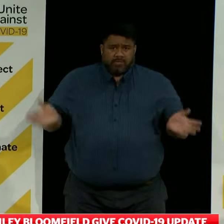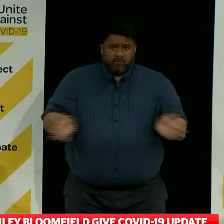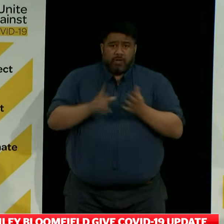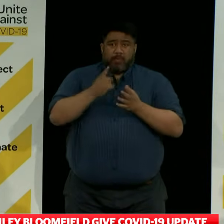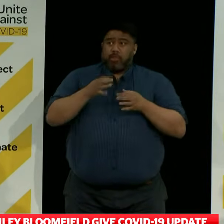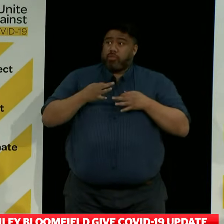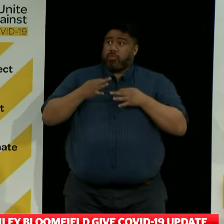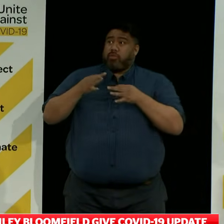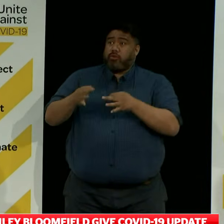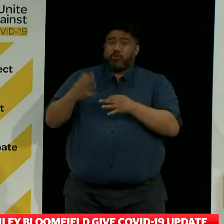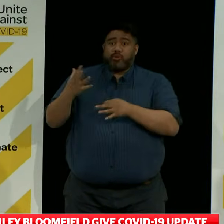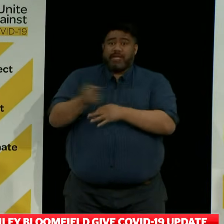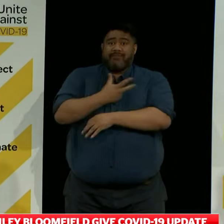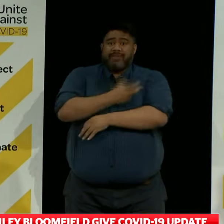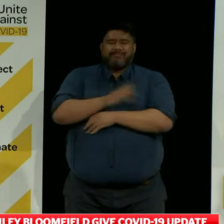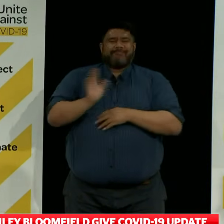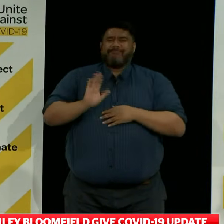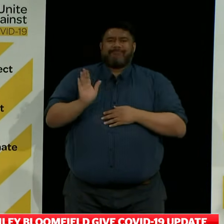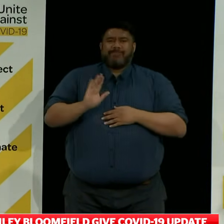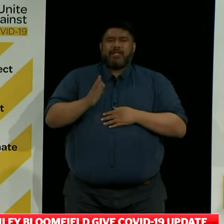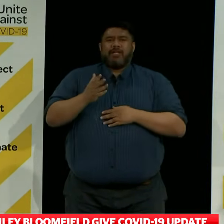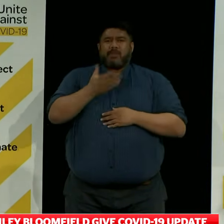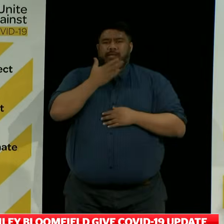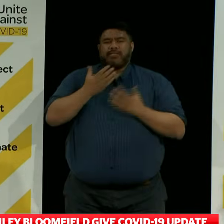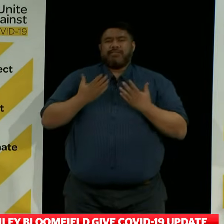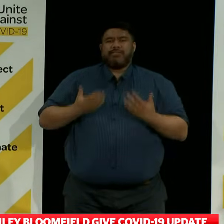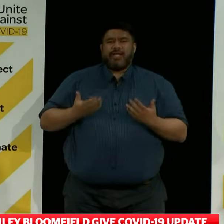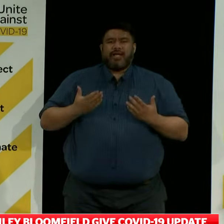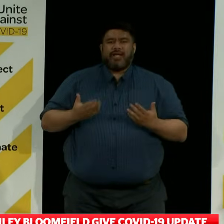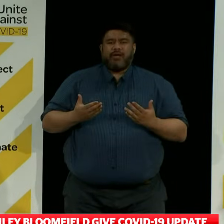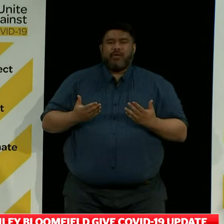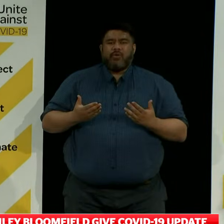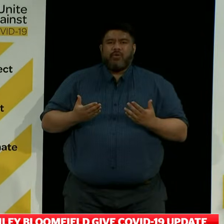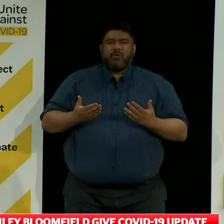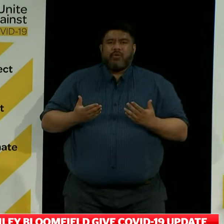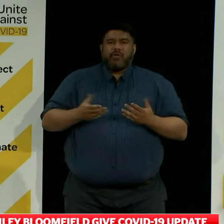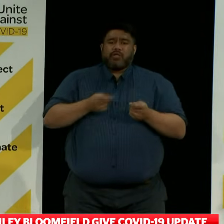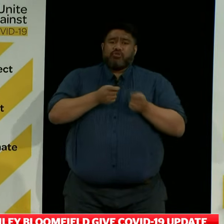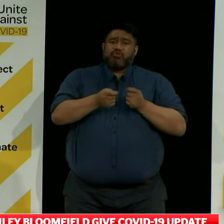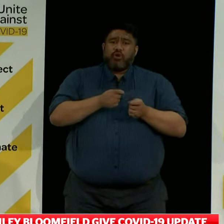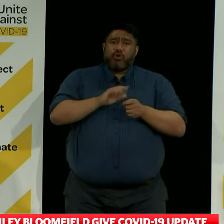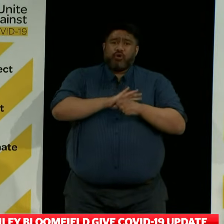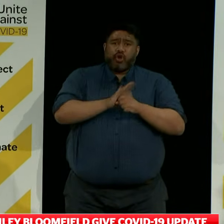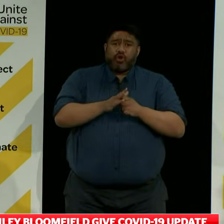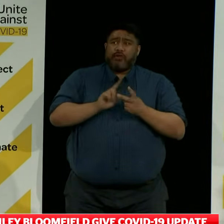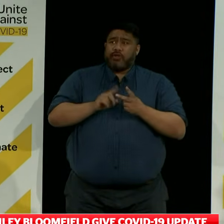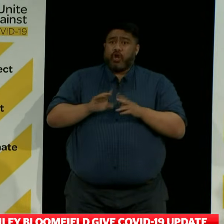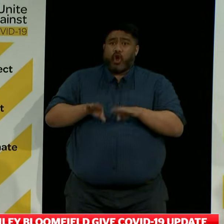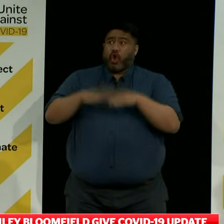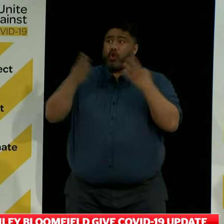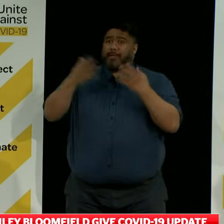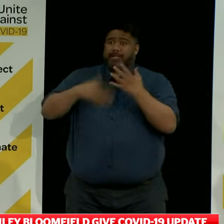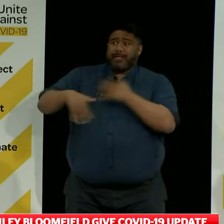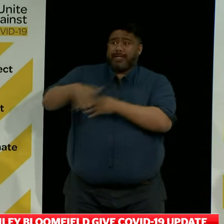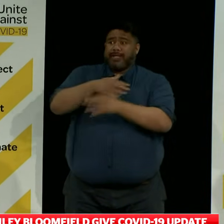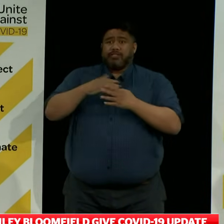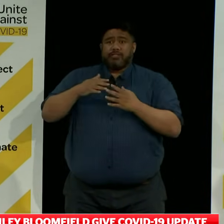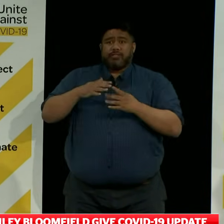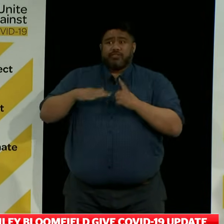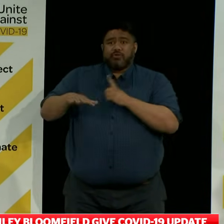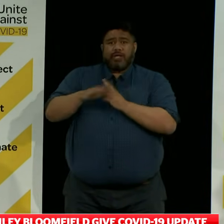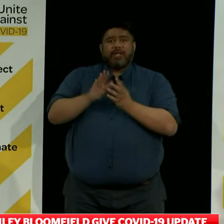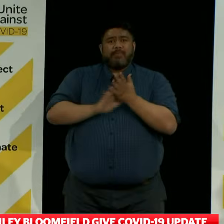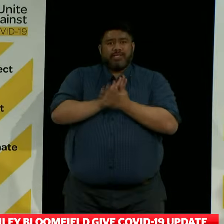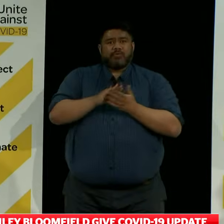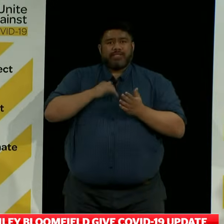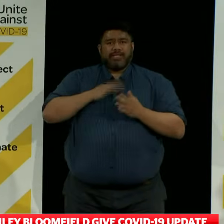wait. Maintaining control of COVID, easing restrictions, it relies on the help of the vaccine. It's already making a difference,